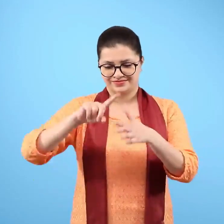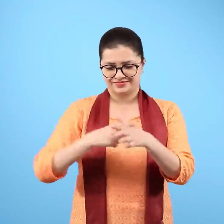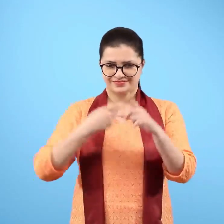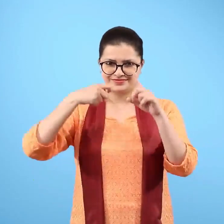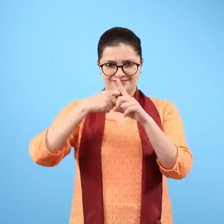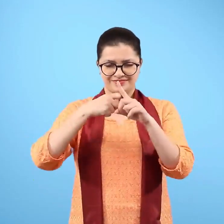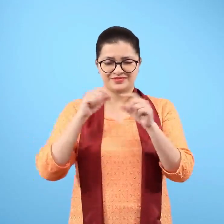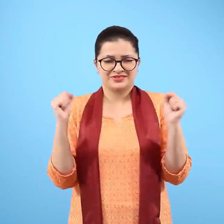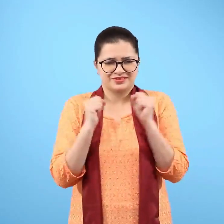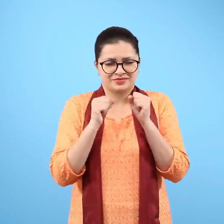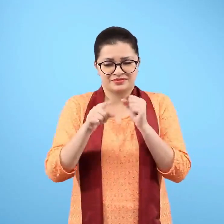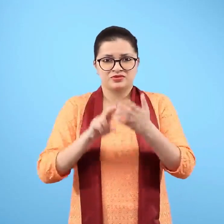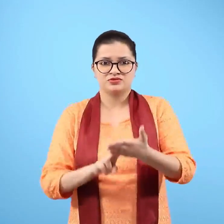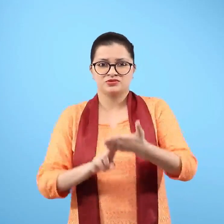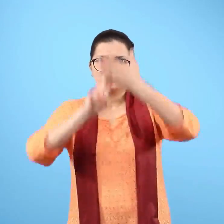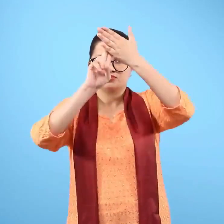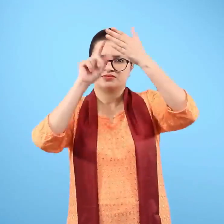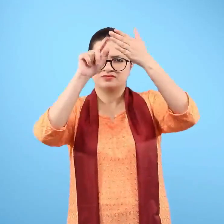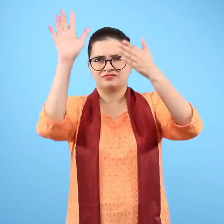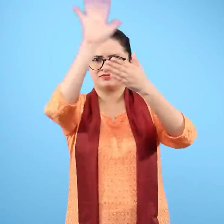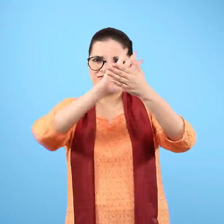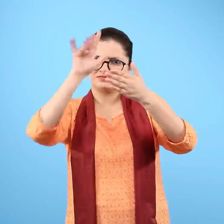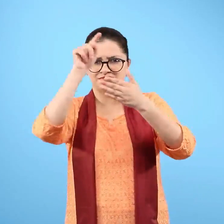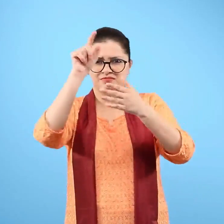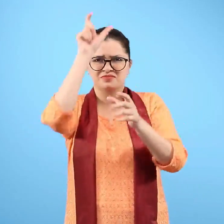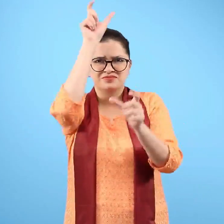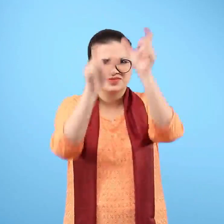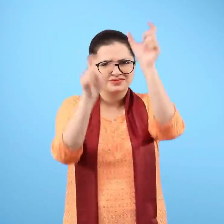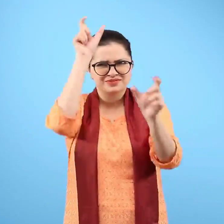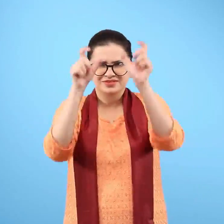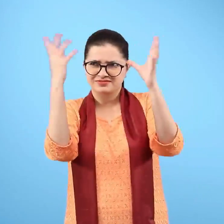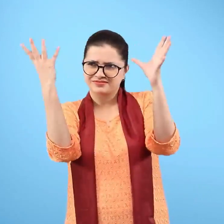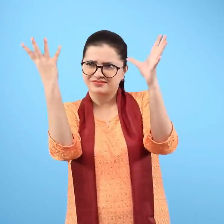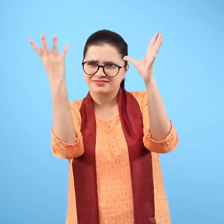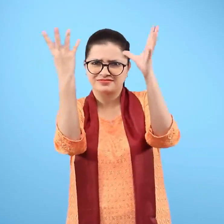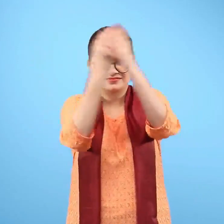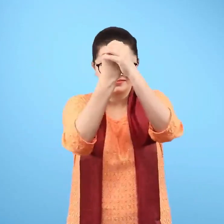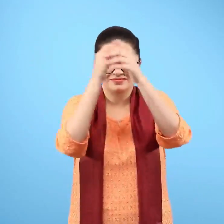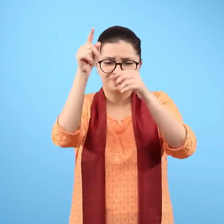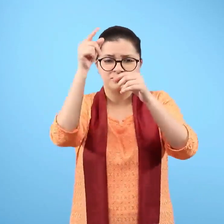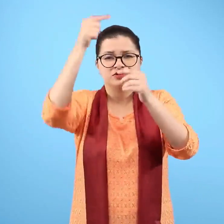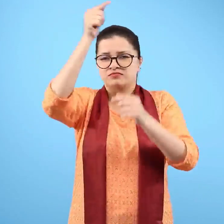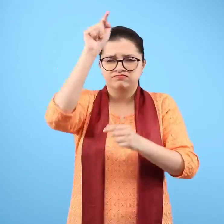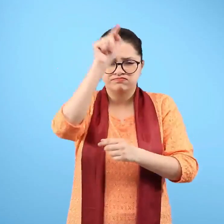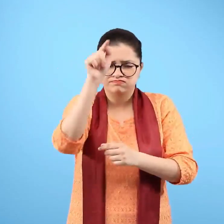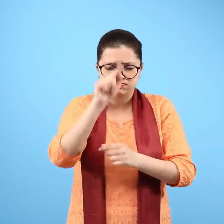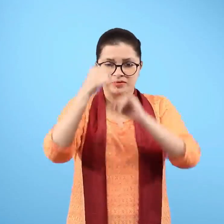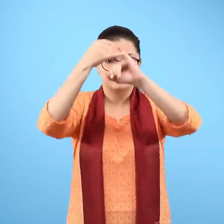Jammu and Kashmir is to the north of Delhi, so the team from there travels towards south to